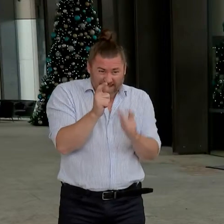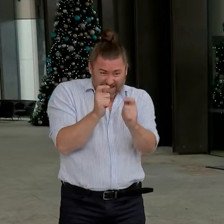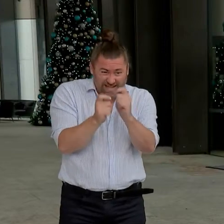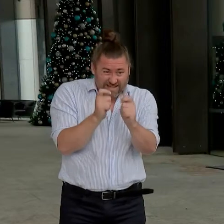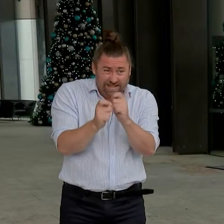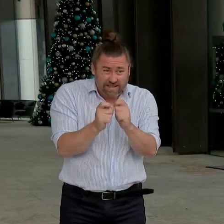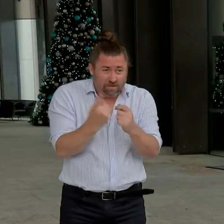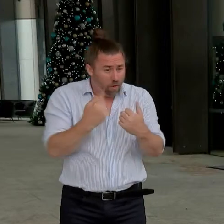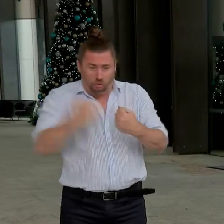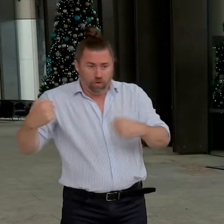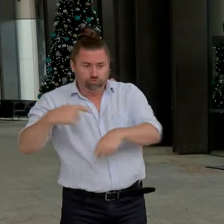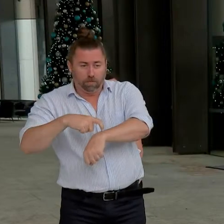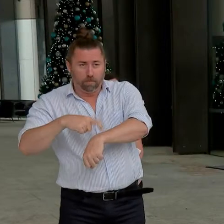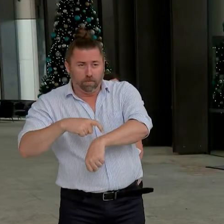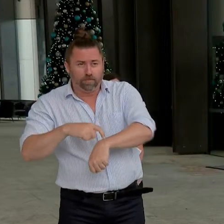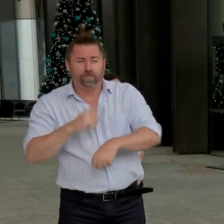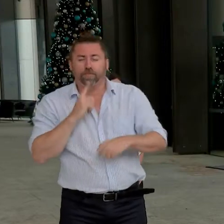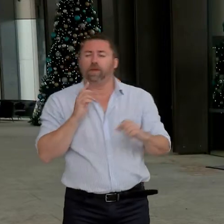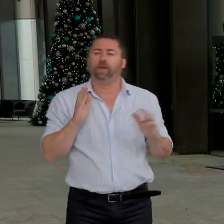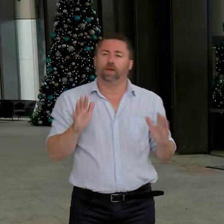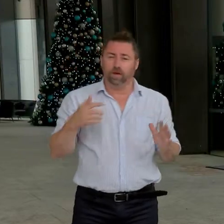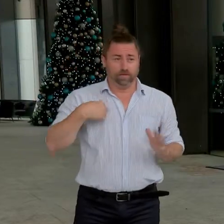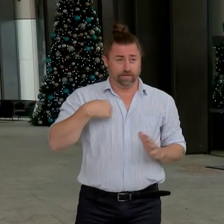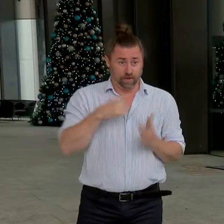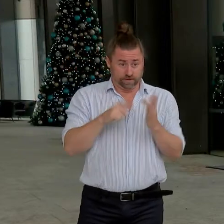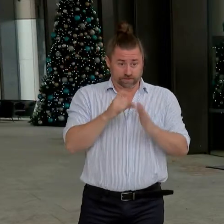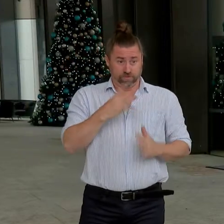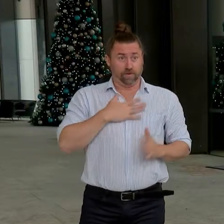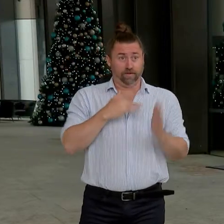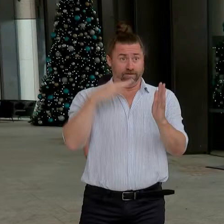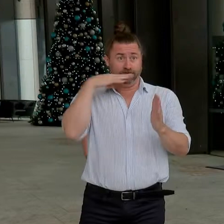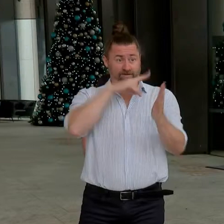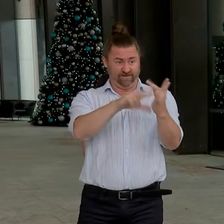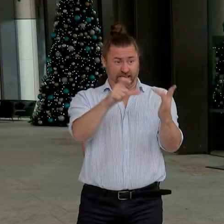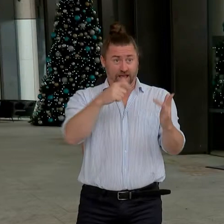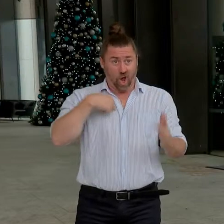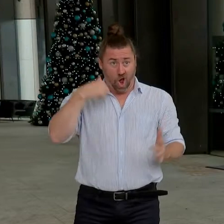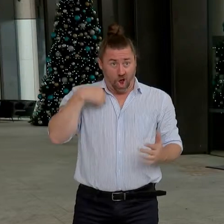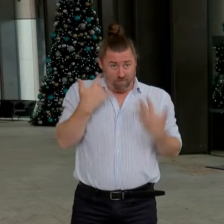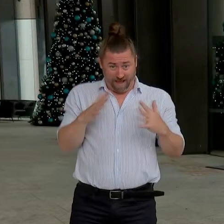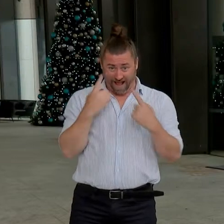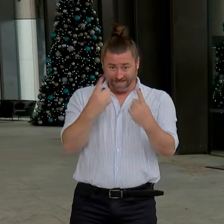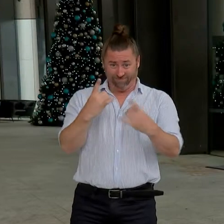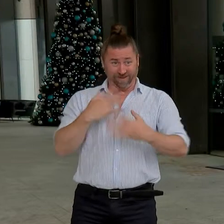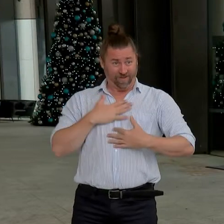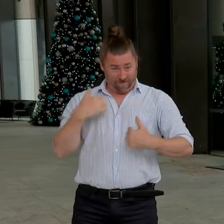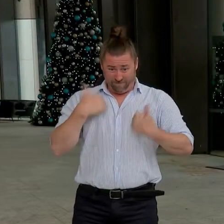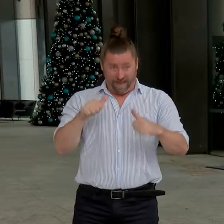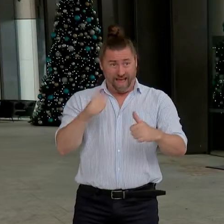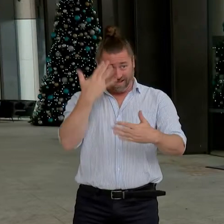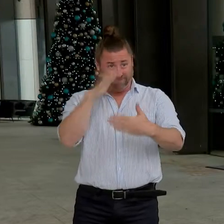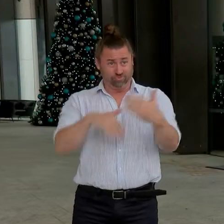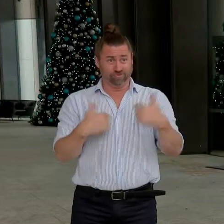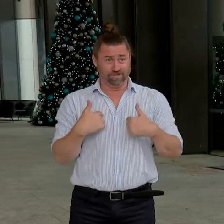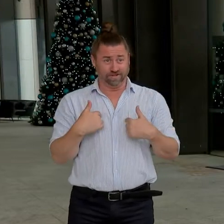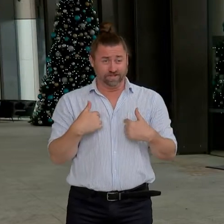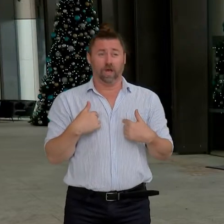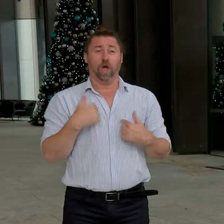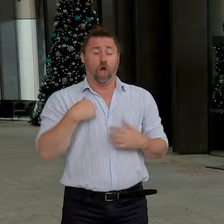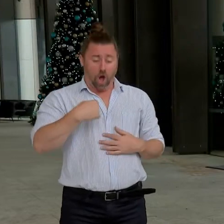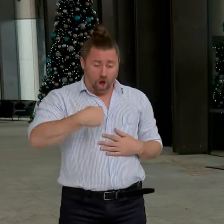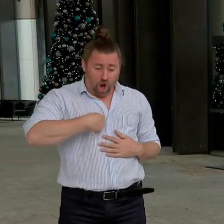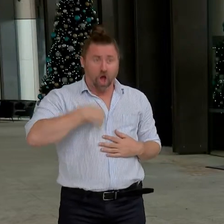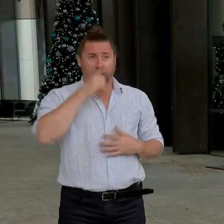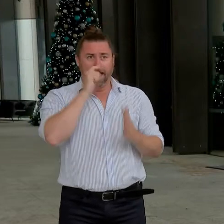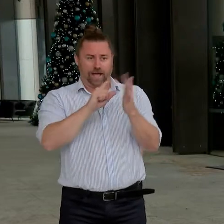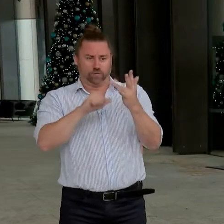Look, the obligation is on the... I've travelled recently, I've come back from Melbourne, I know how it works. So people have the obligation to make sure that they can do everything they